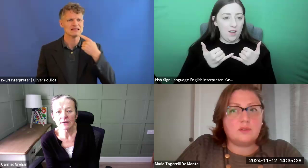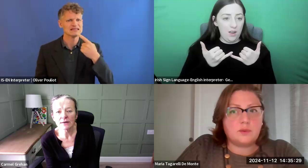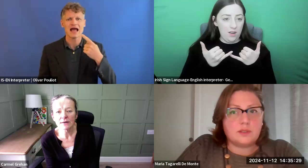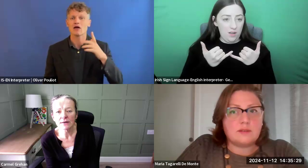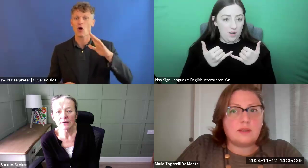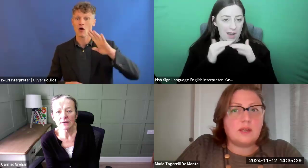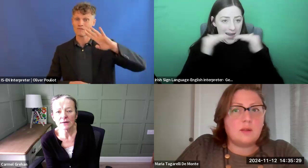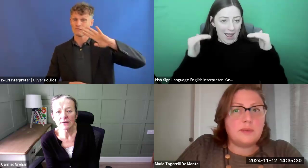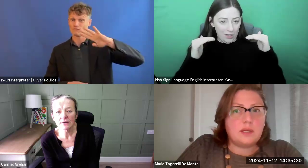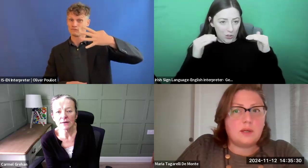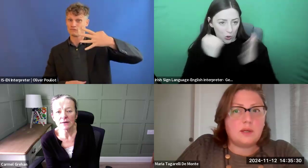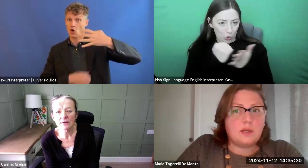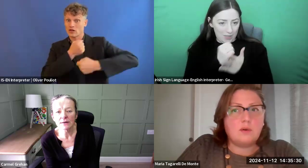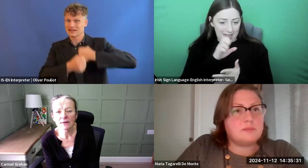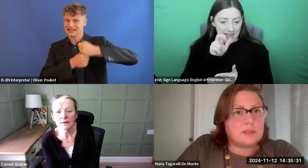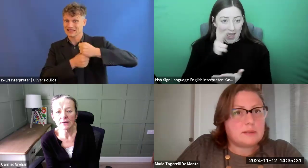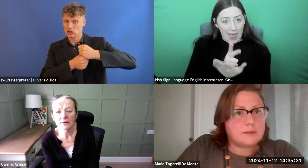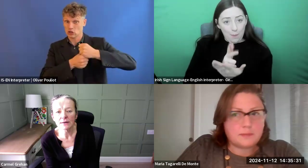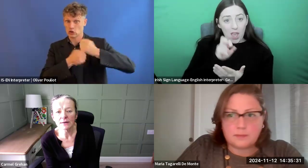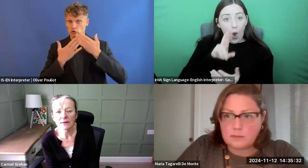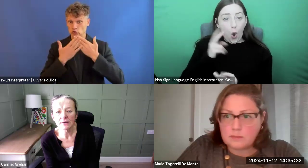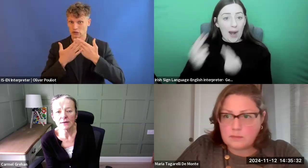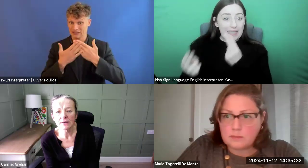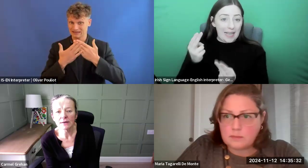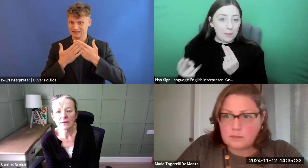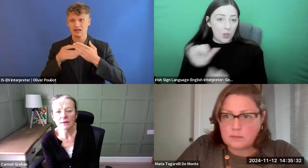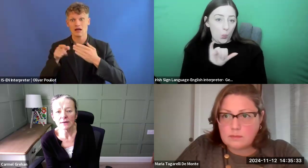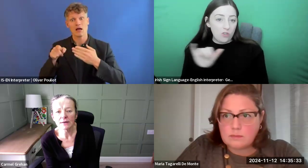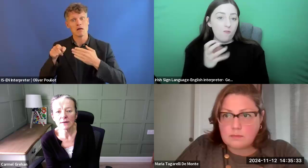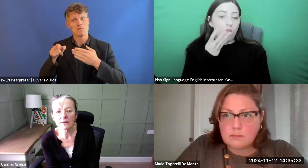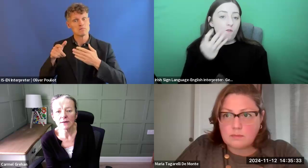years level students, ELP or assessment?